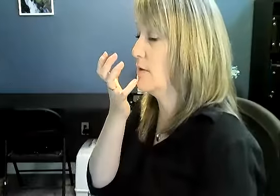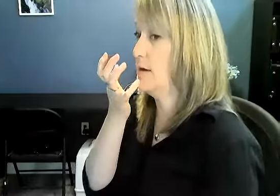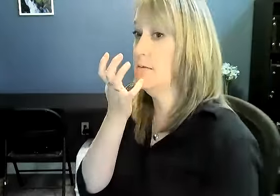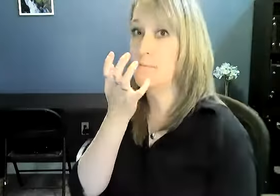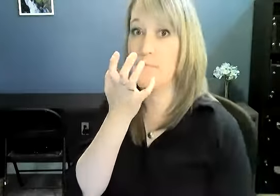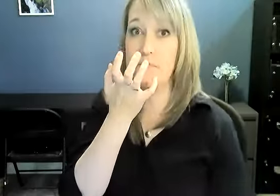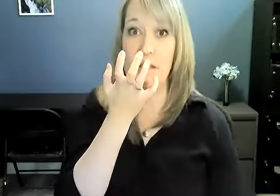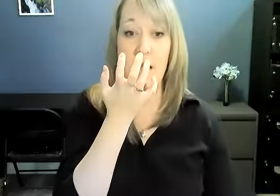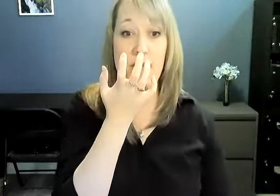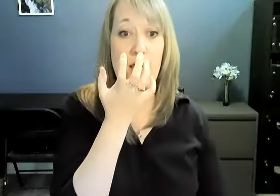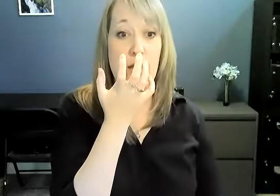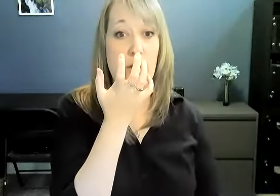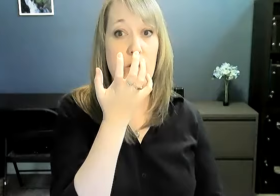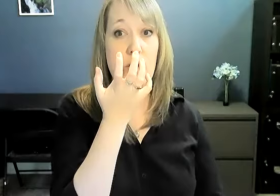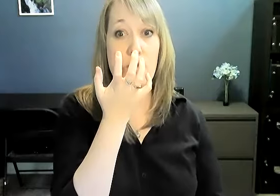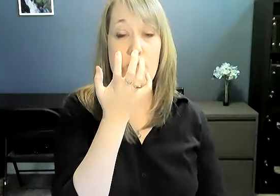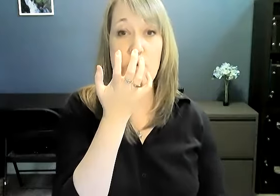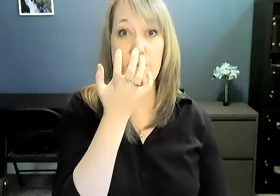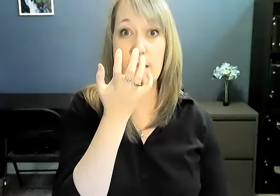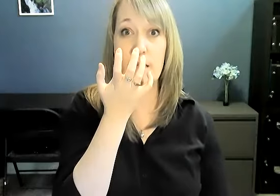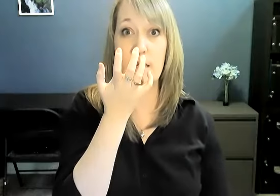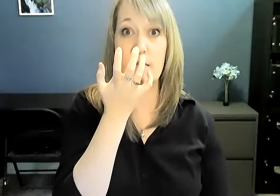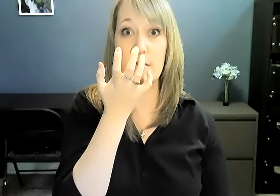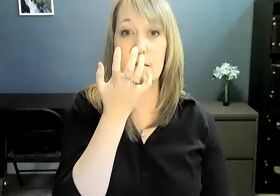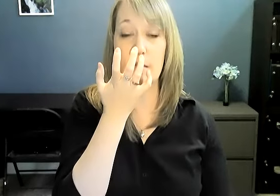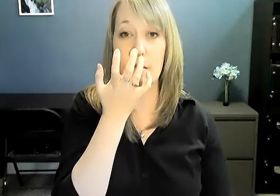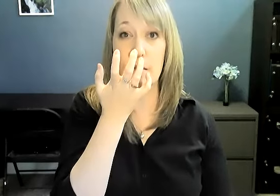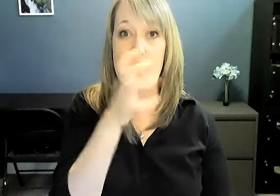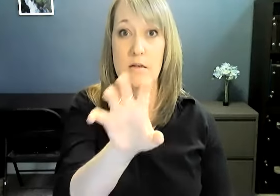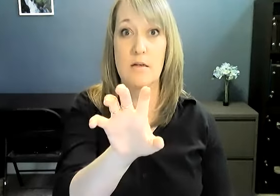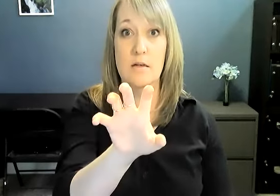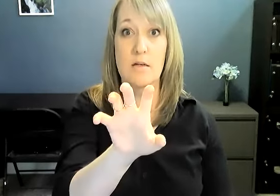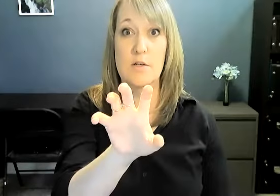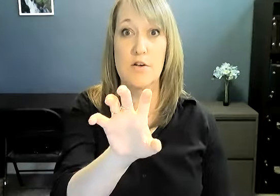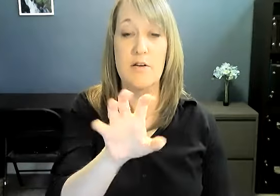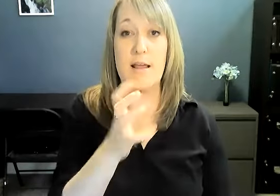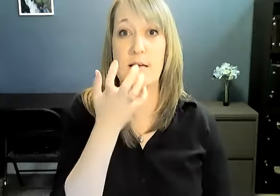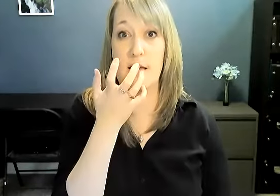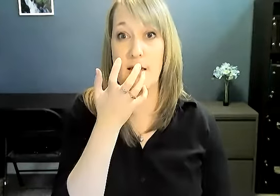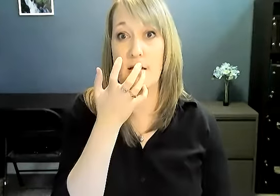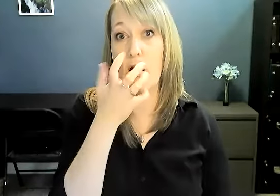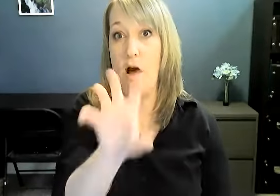Okay. And then the movement is a turning. Okay.